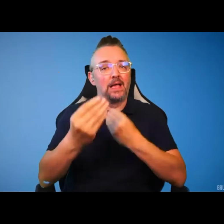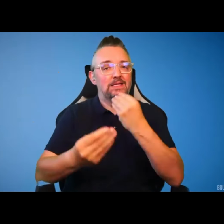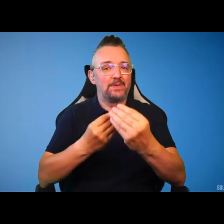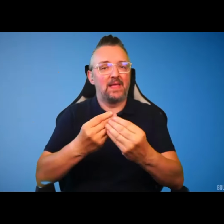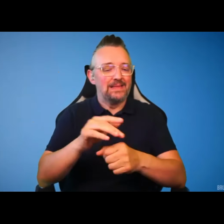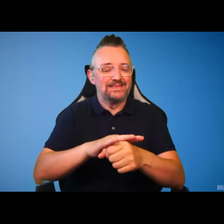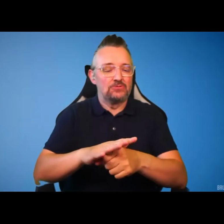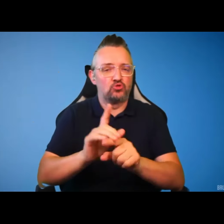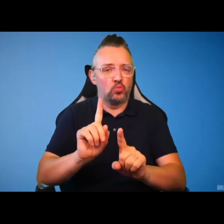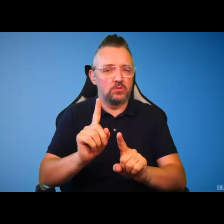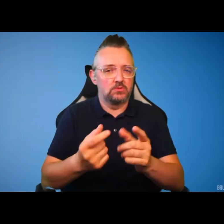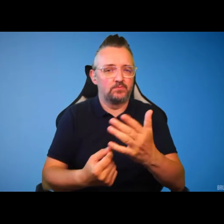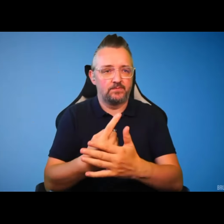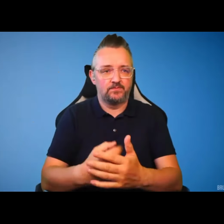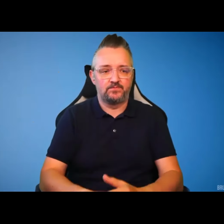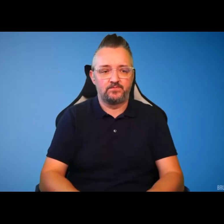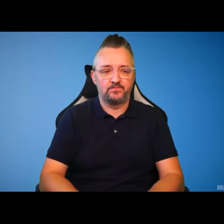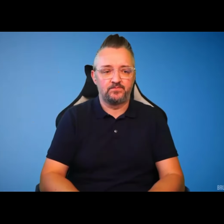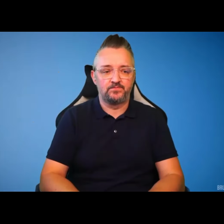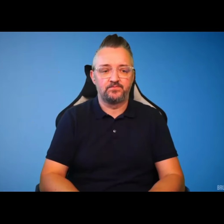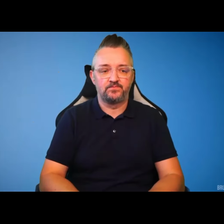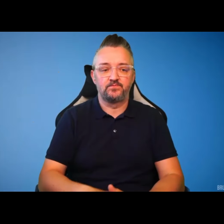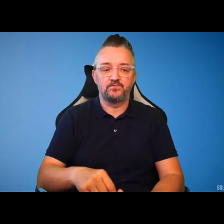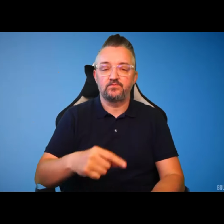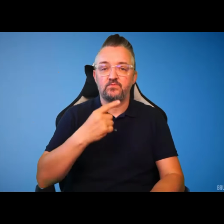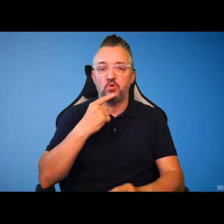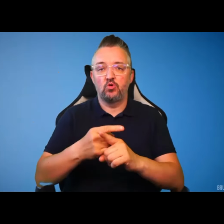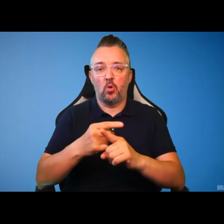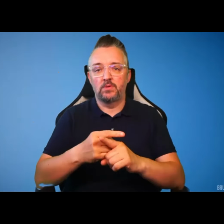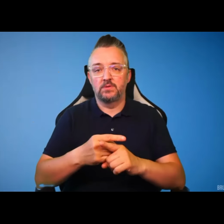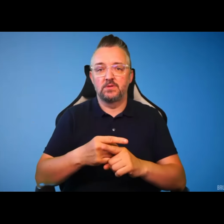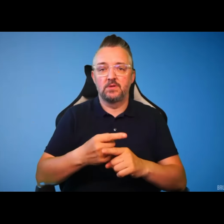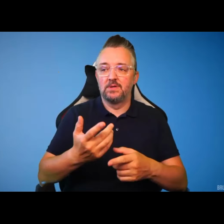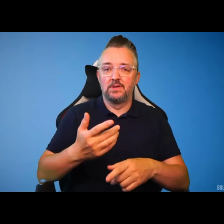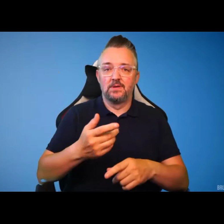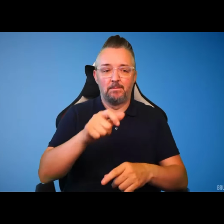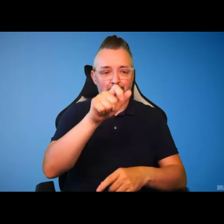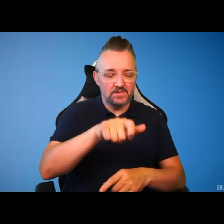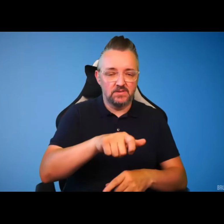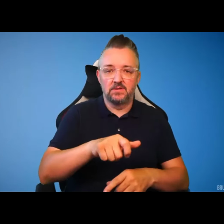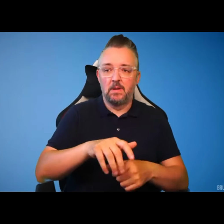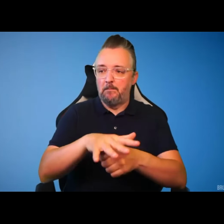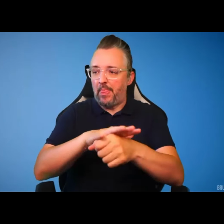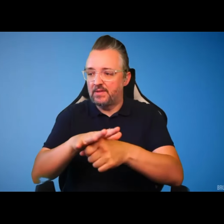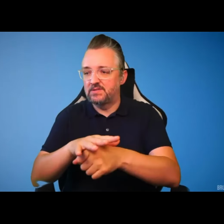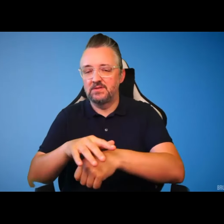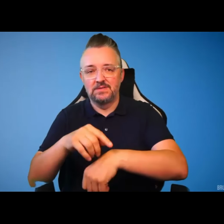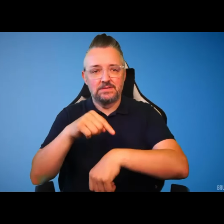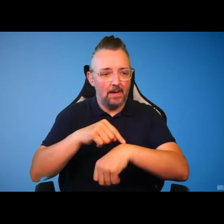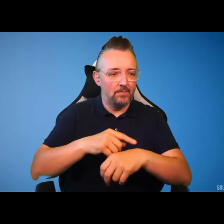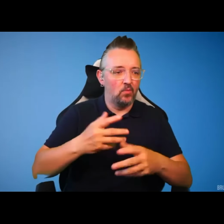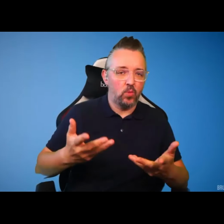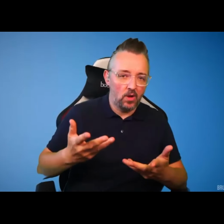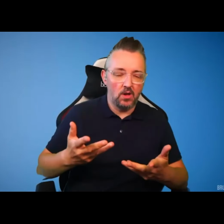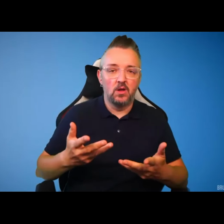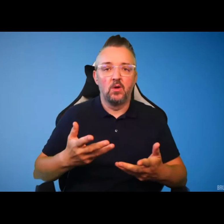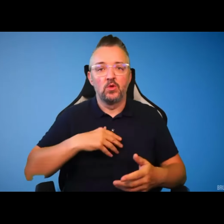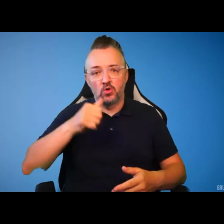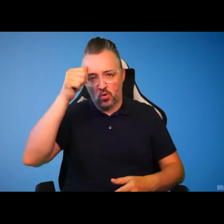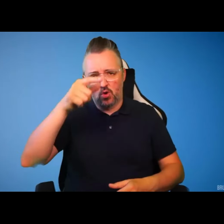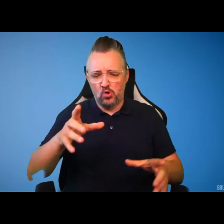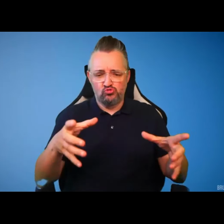be. So epidemiology, we talk about person and place and time, and Dan has mentioned some of these things. So we're looking at what are the groups